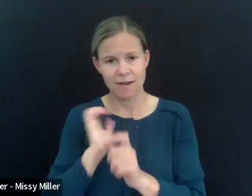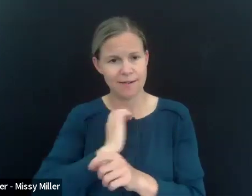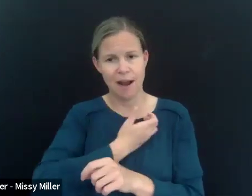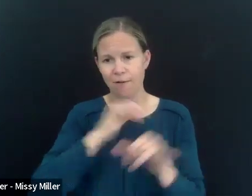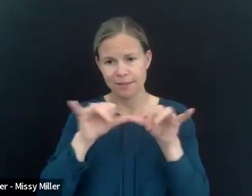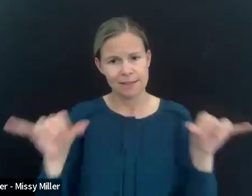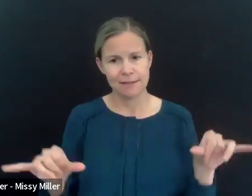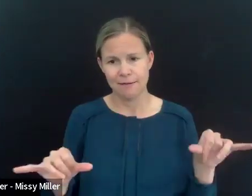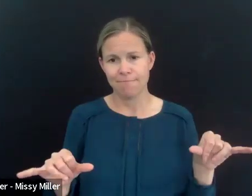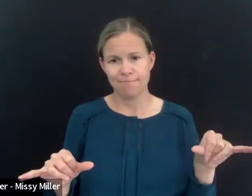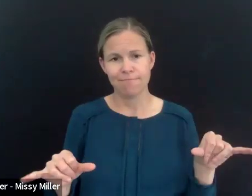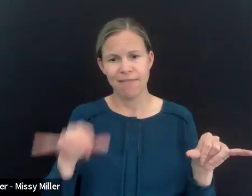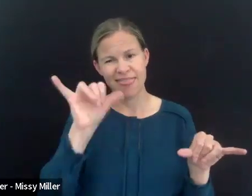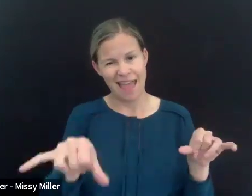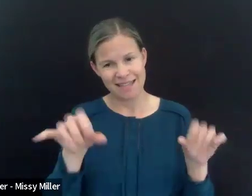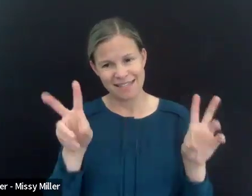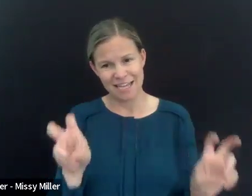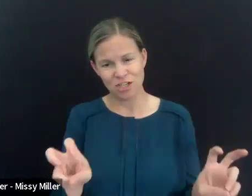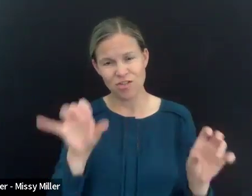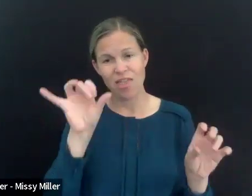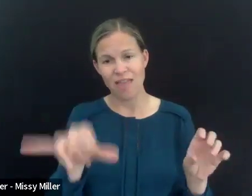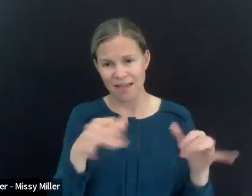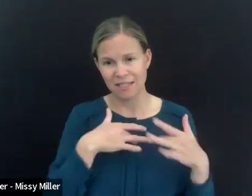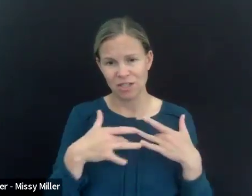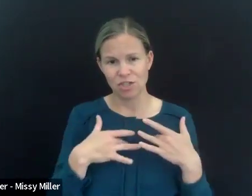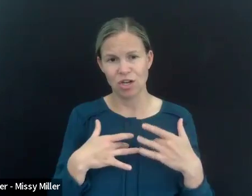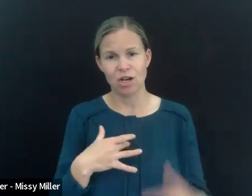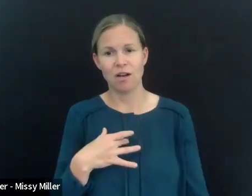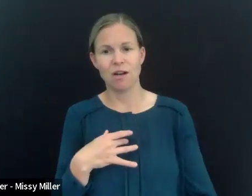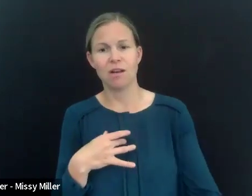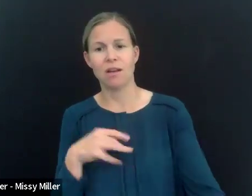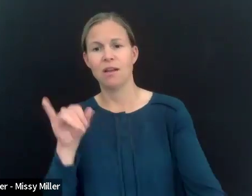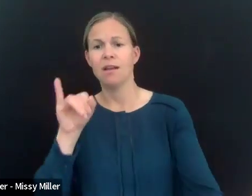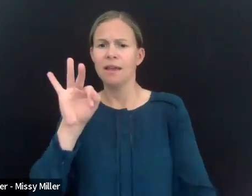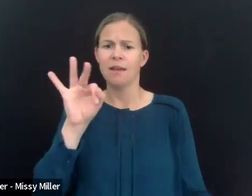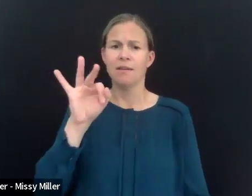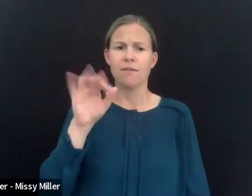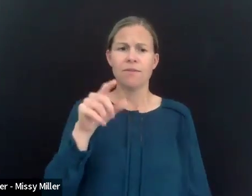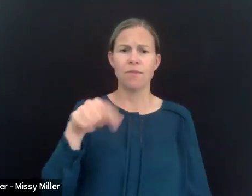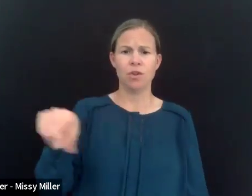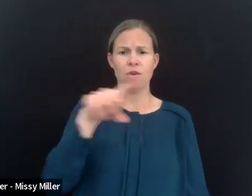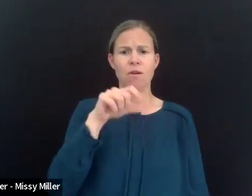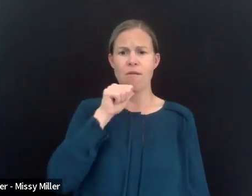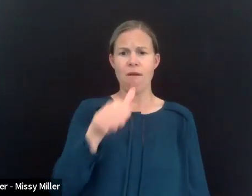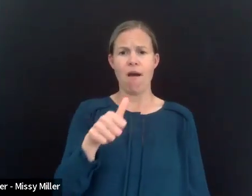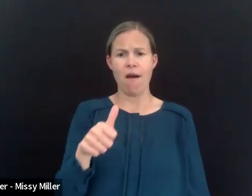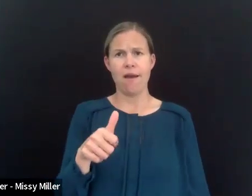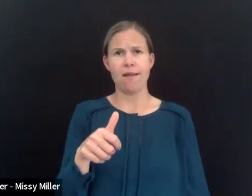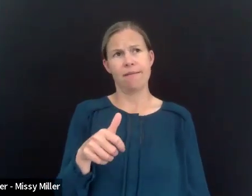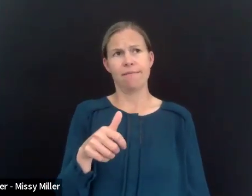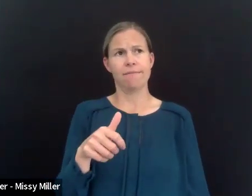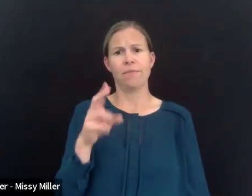infrastructure. And I would say that even if you are not quote unquote hostile as a person, if you